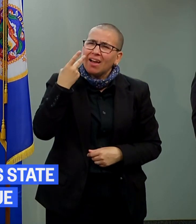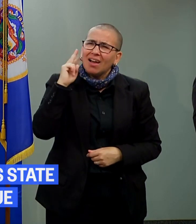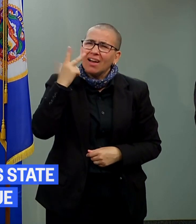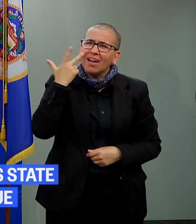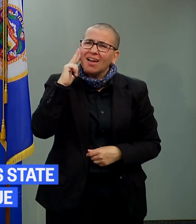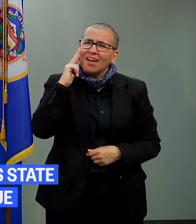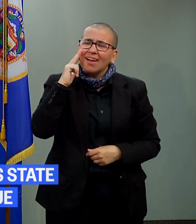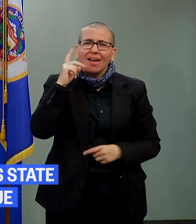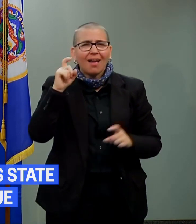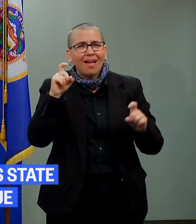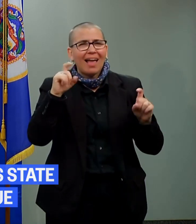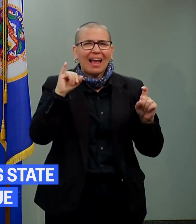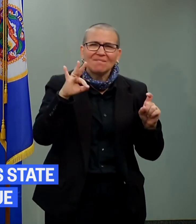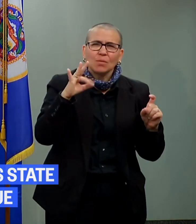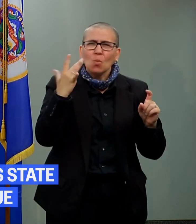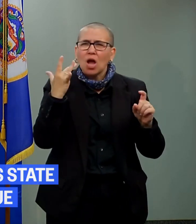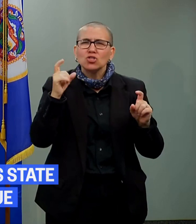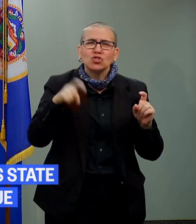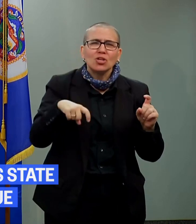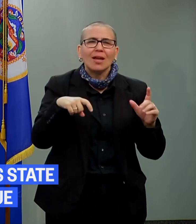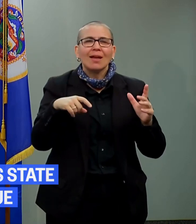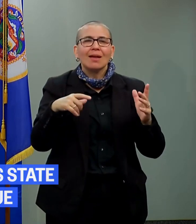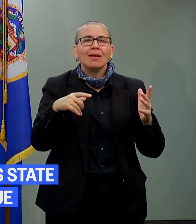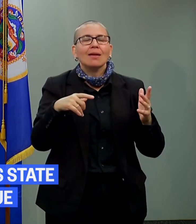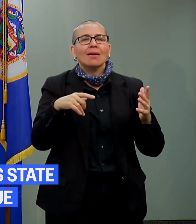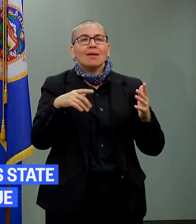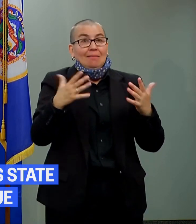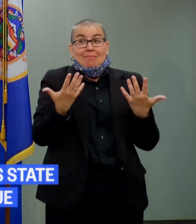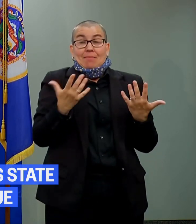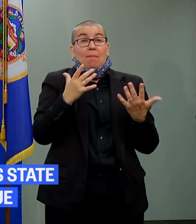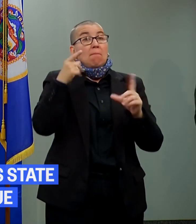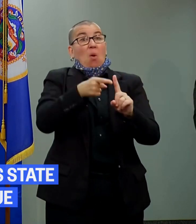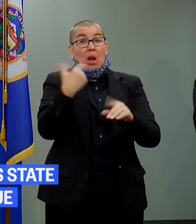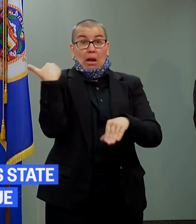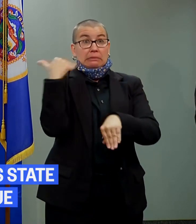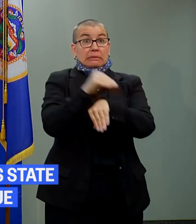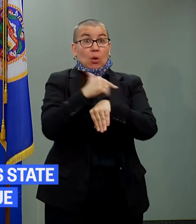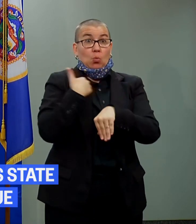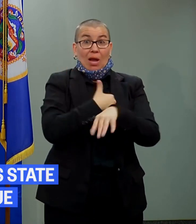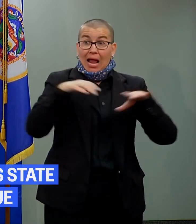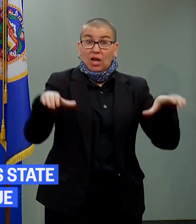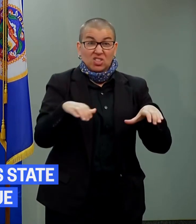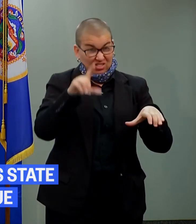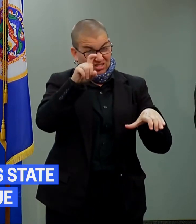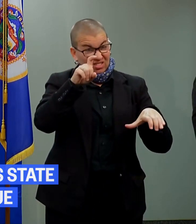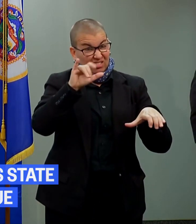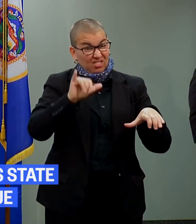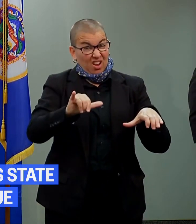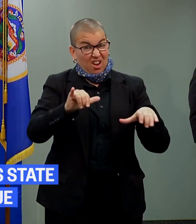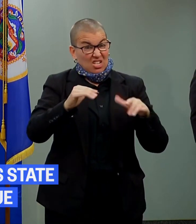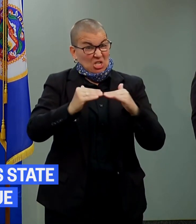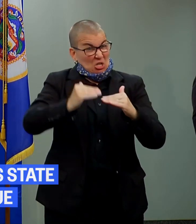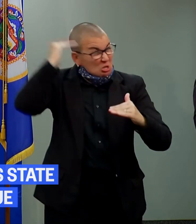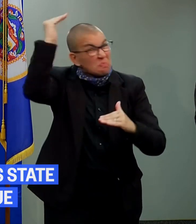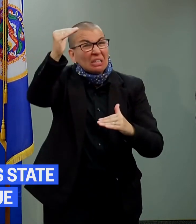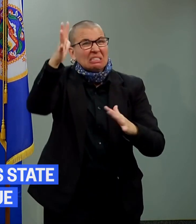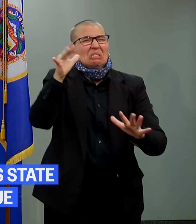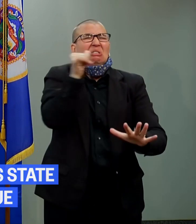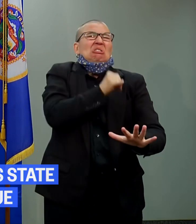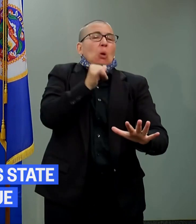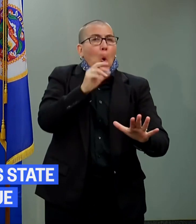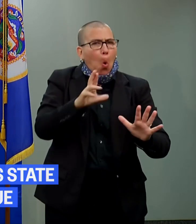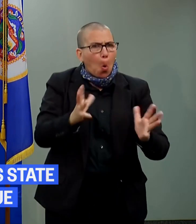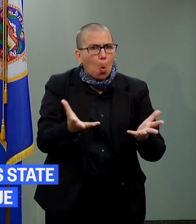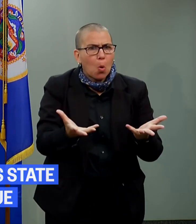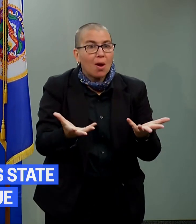that Minnesotans would have the safety in their homes? And I said, I would guarantee you I would give my best effort. Those very same reporters 2 hours later were